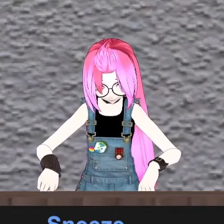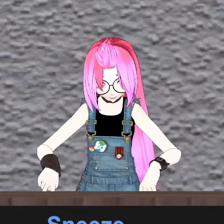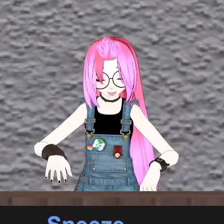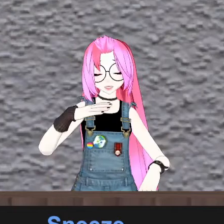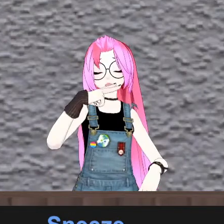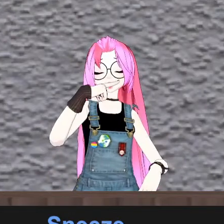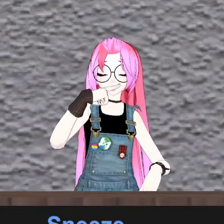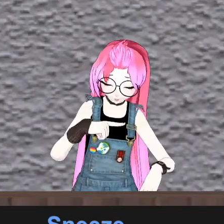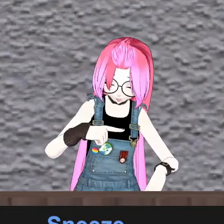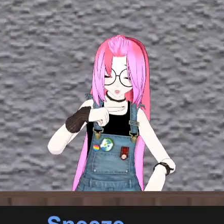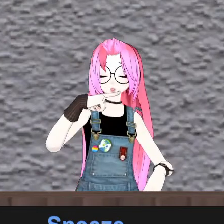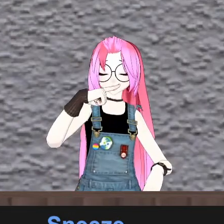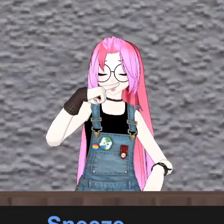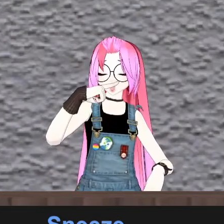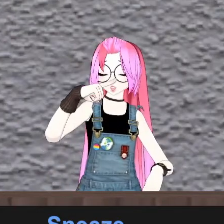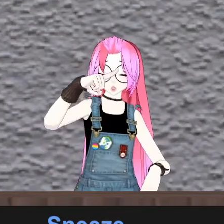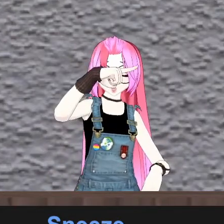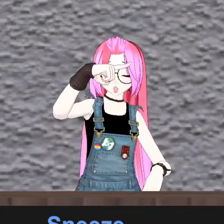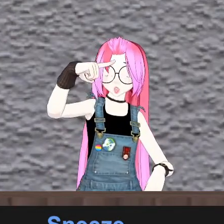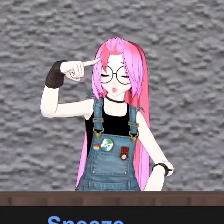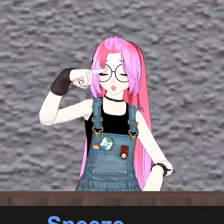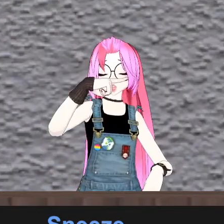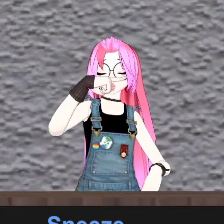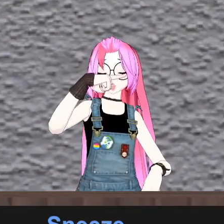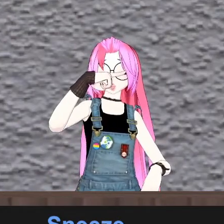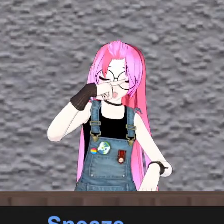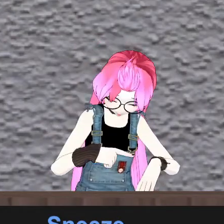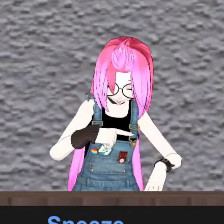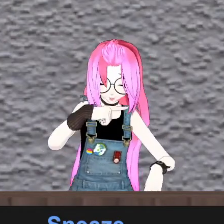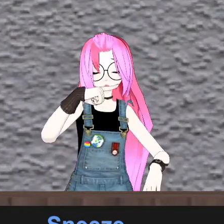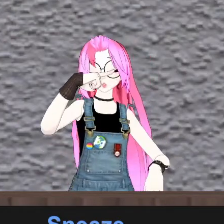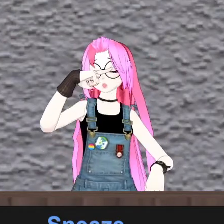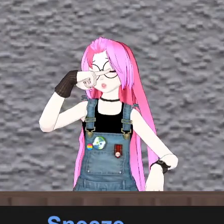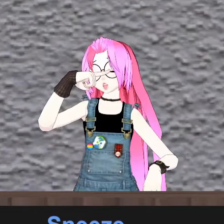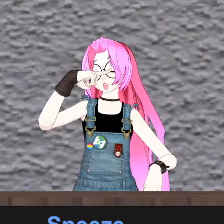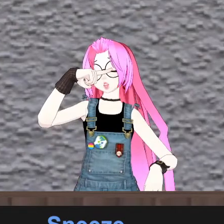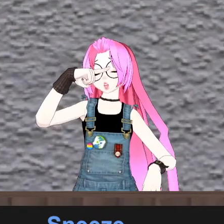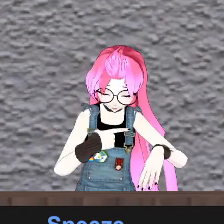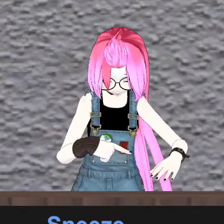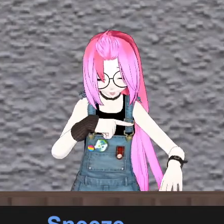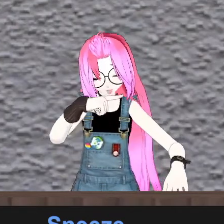And then sneeze. Like this. You have a pointer finger underneath your nose, trying to stop the